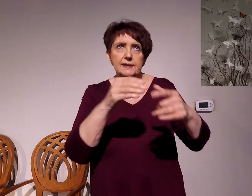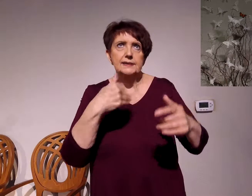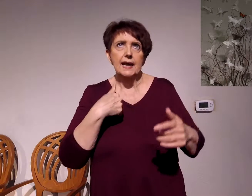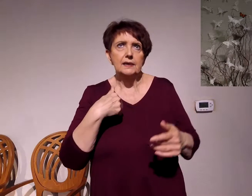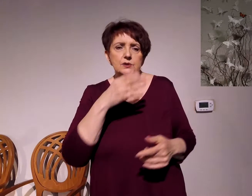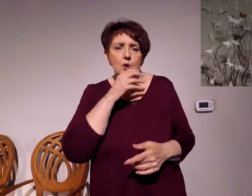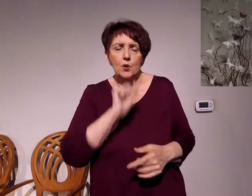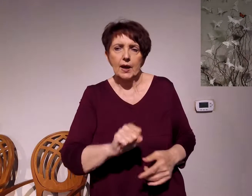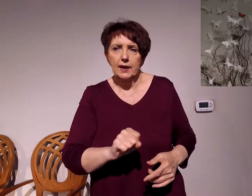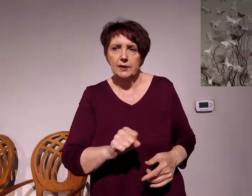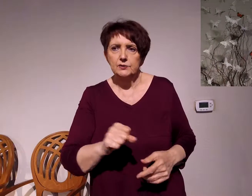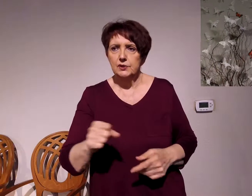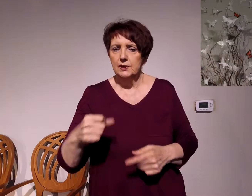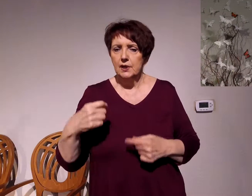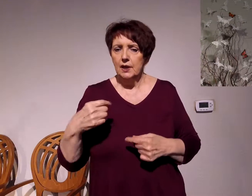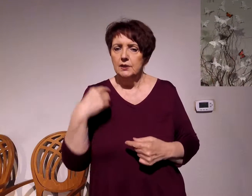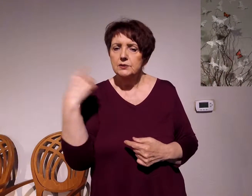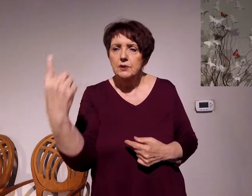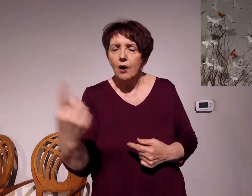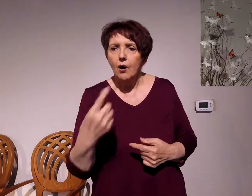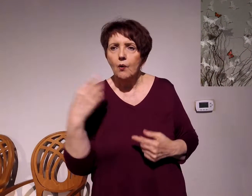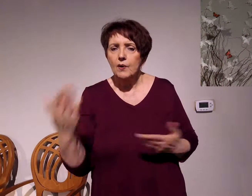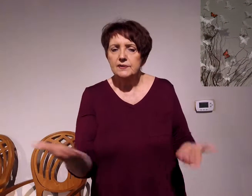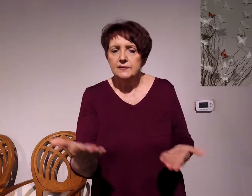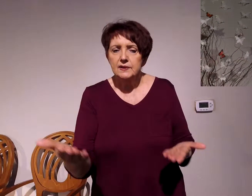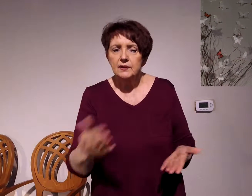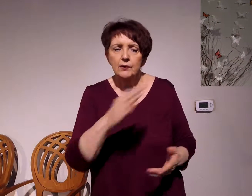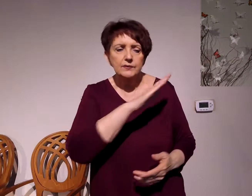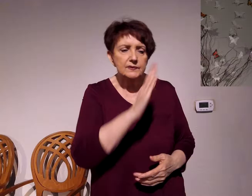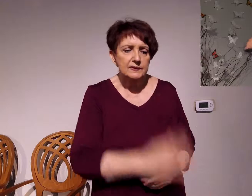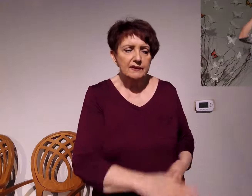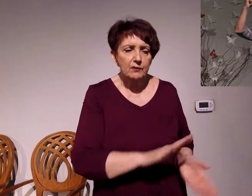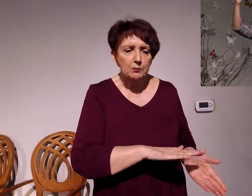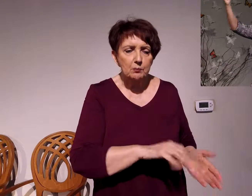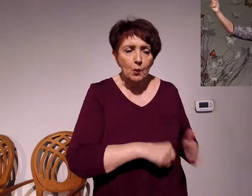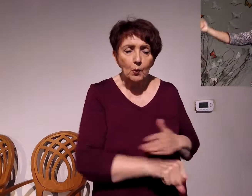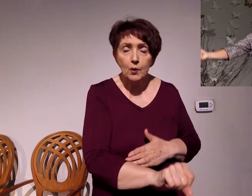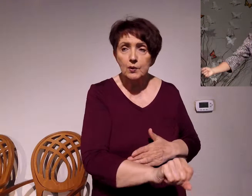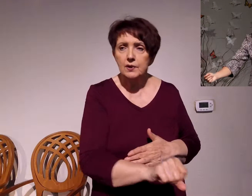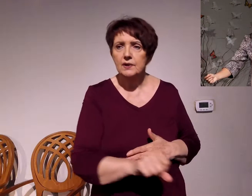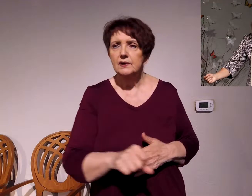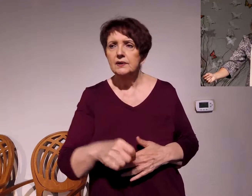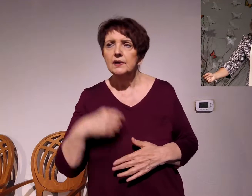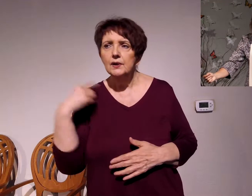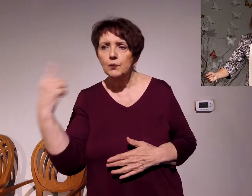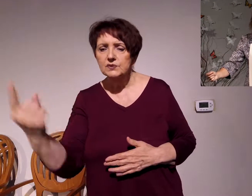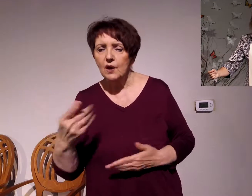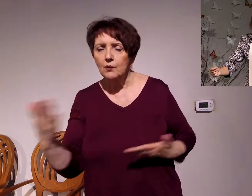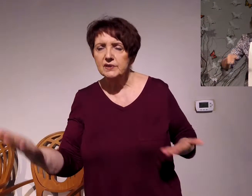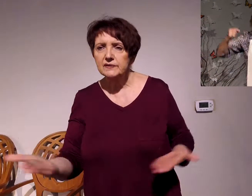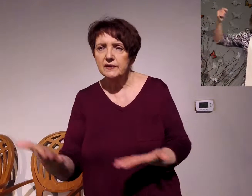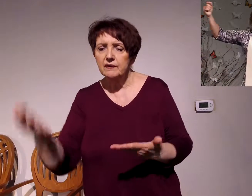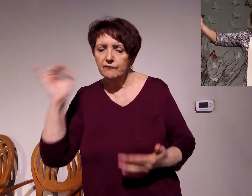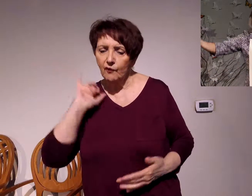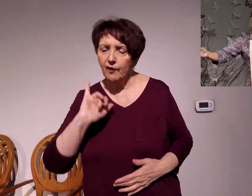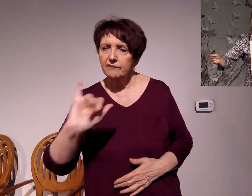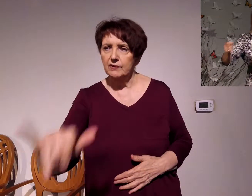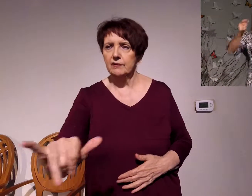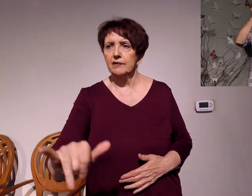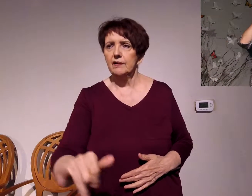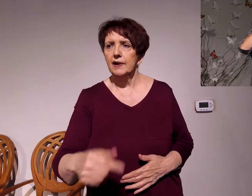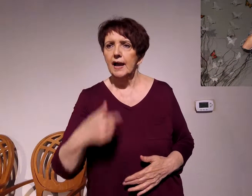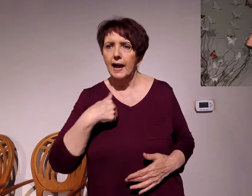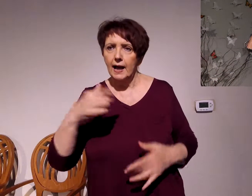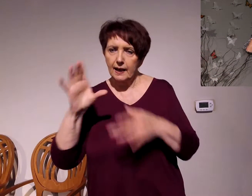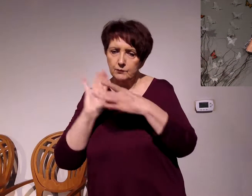no age, which has always been, was never born, always shall be, forever and ever.